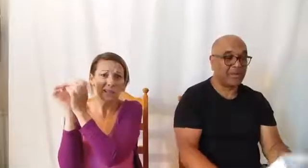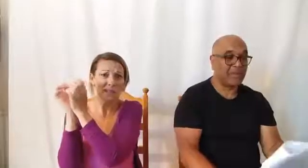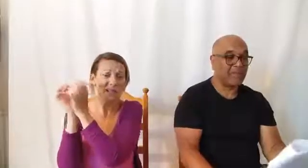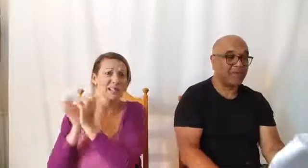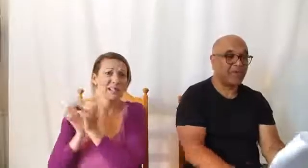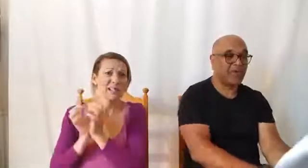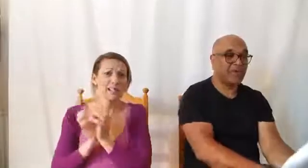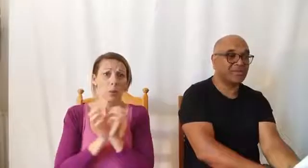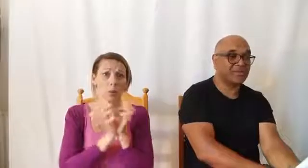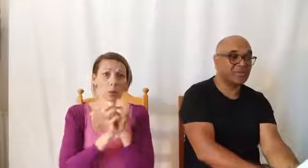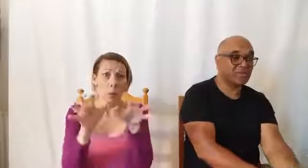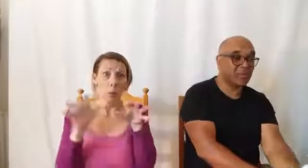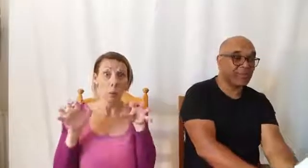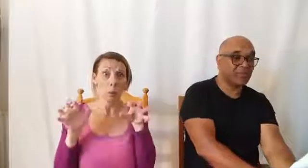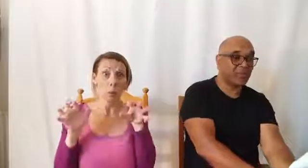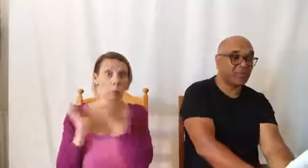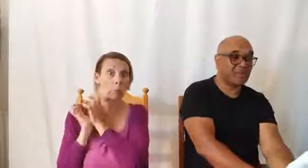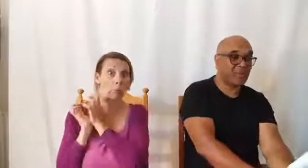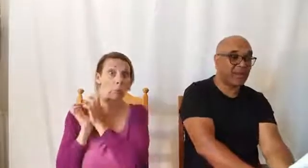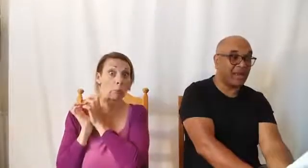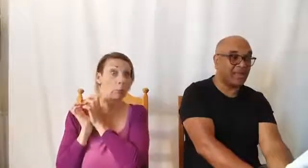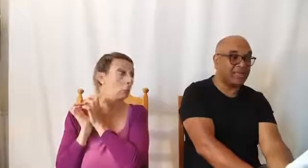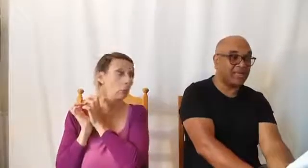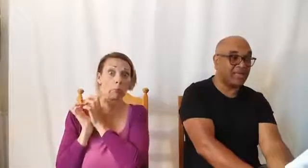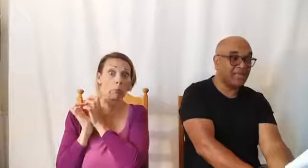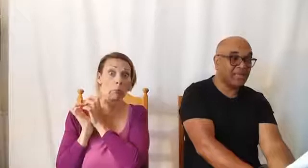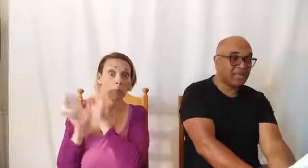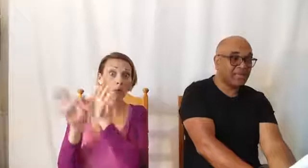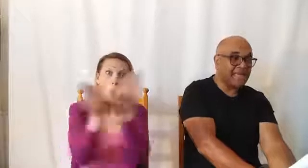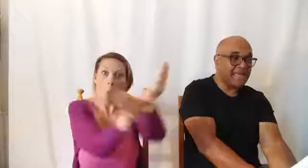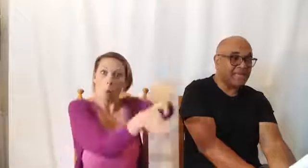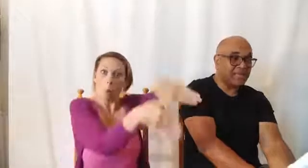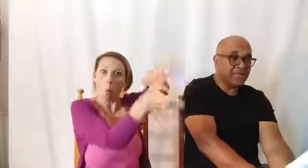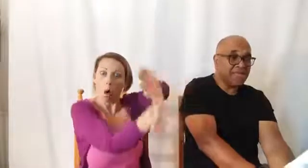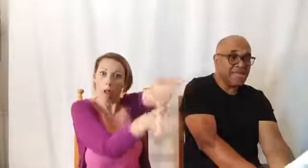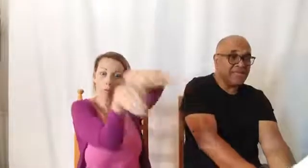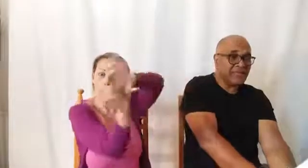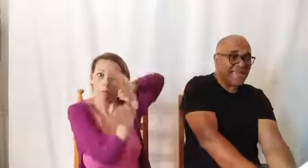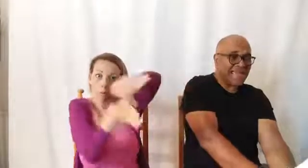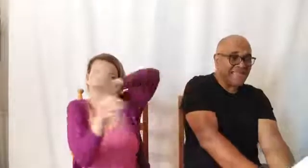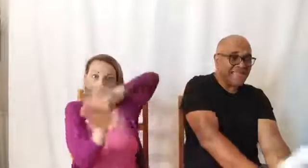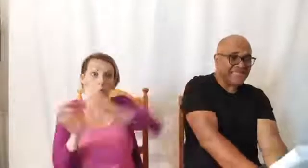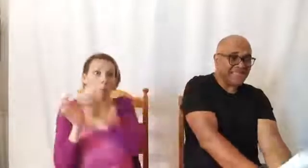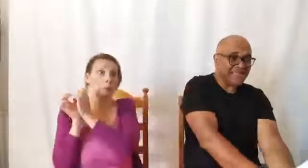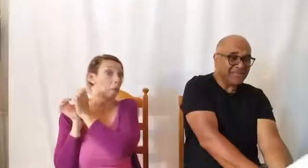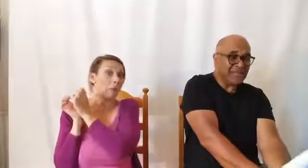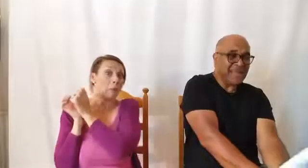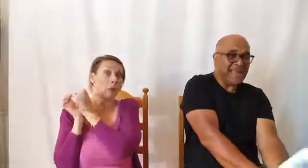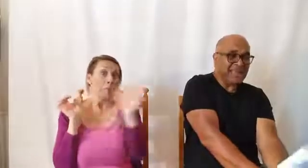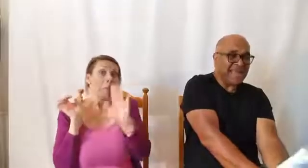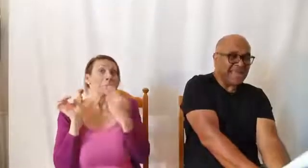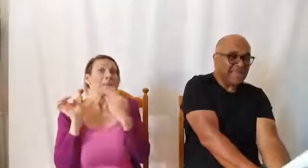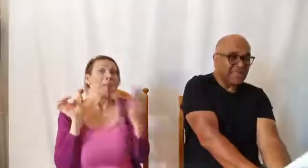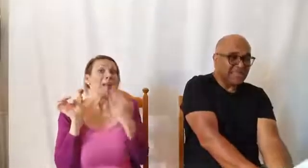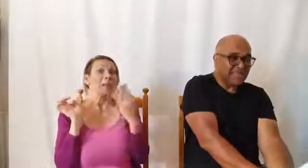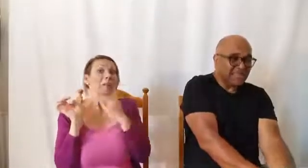Ben froze as Wendy swam closer to him. "Please, please, please, don't eat me," squeaked